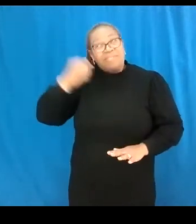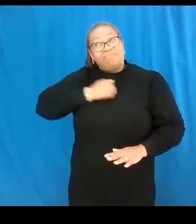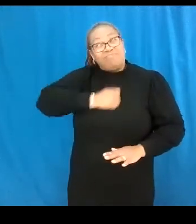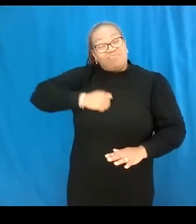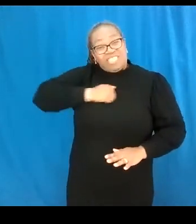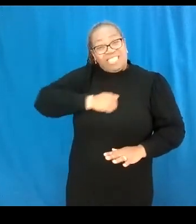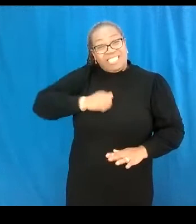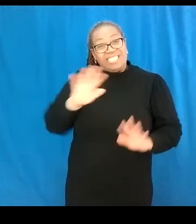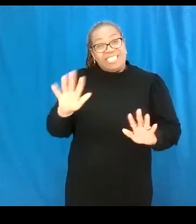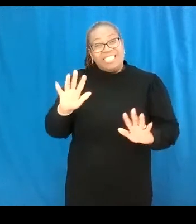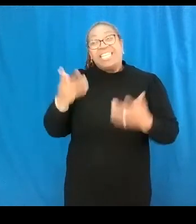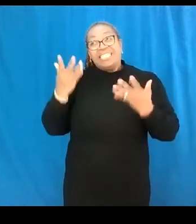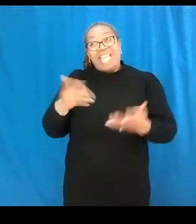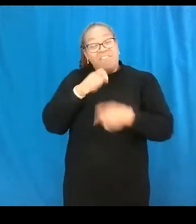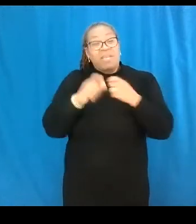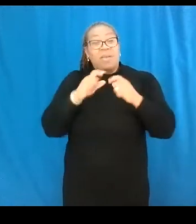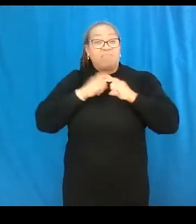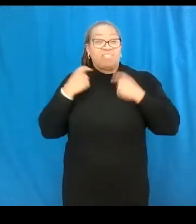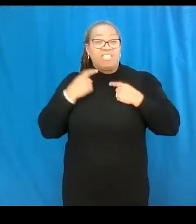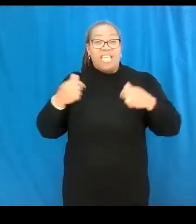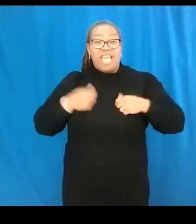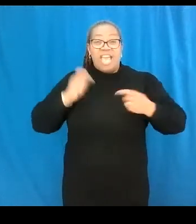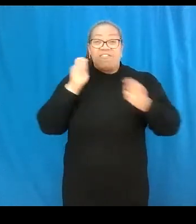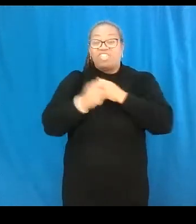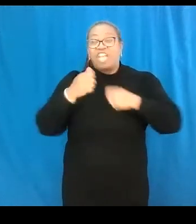Your boy is a priest now and he's changed his ways. So.